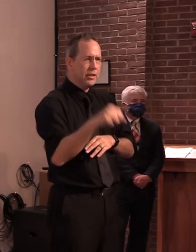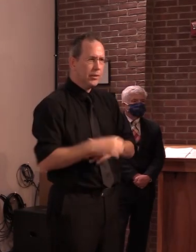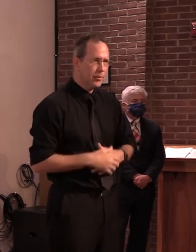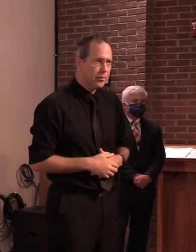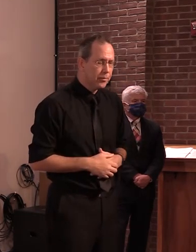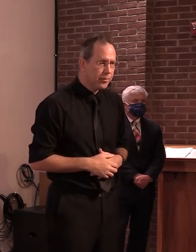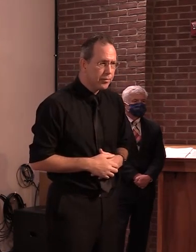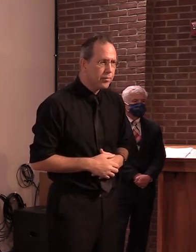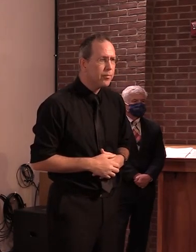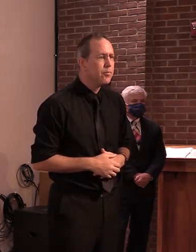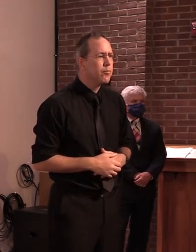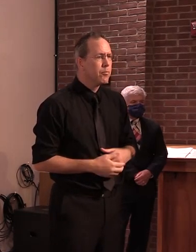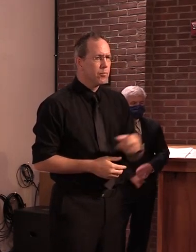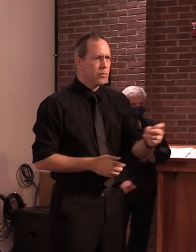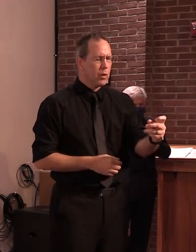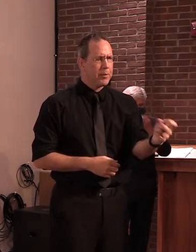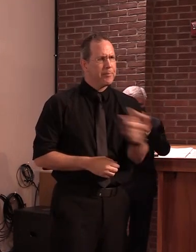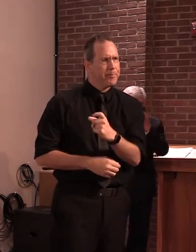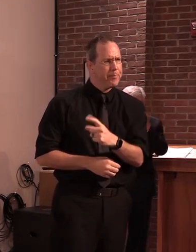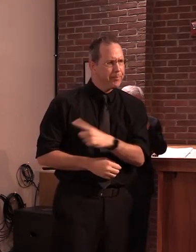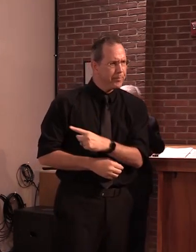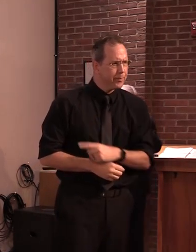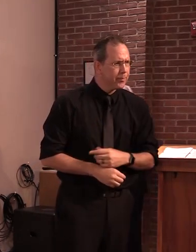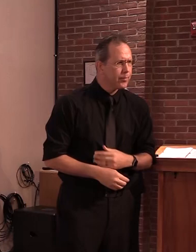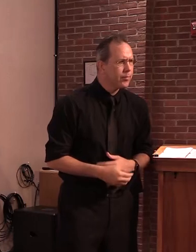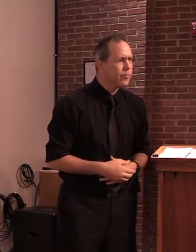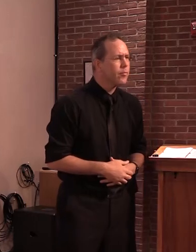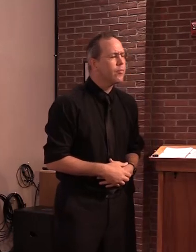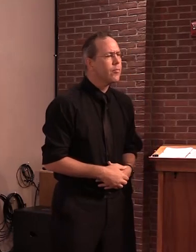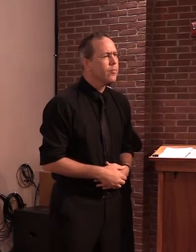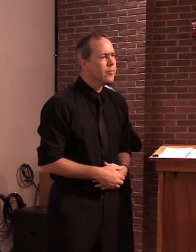what if a business owner refuses to